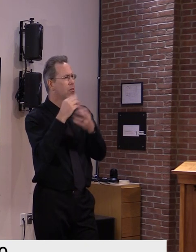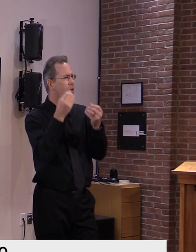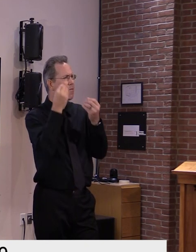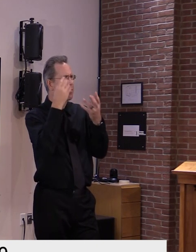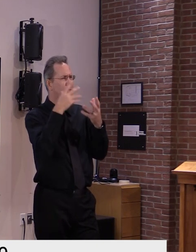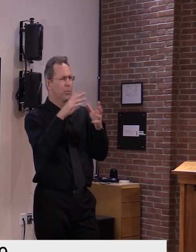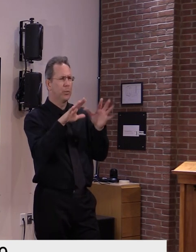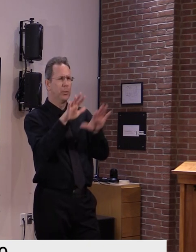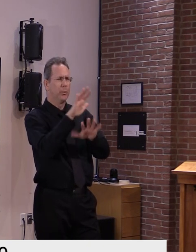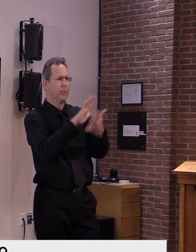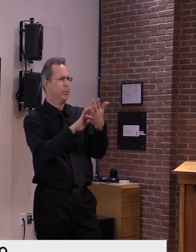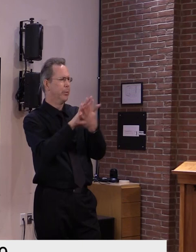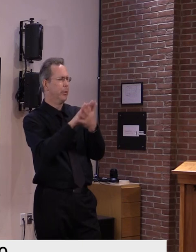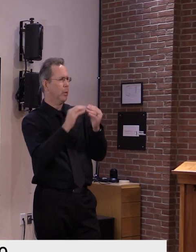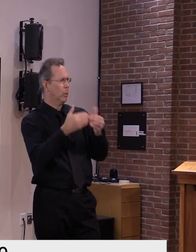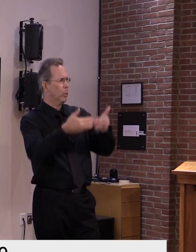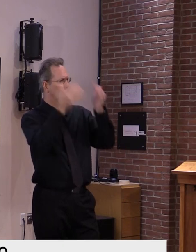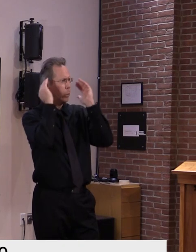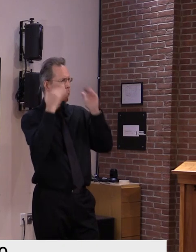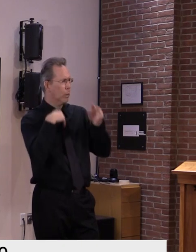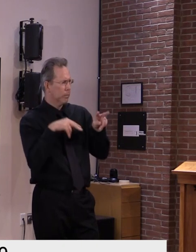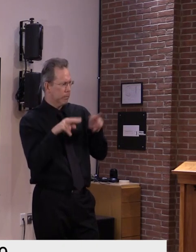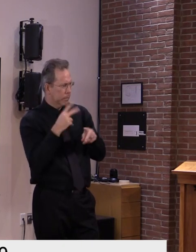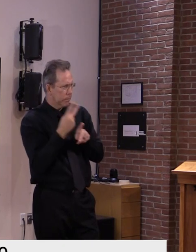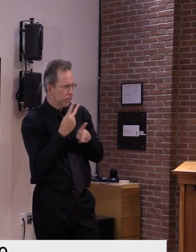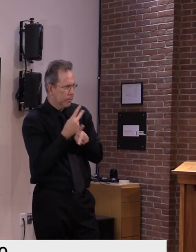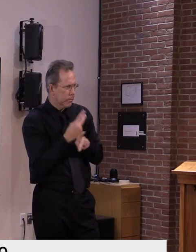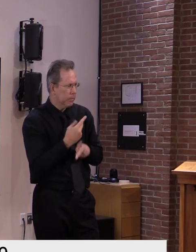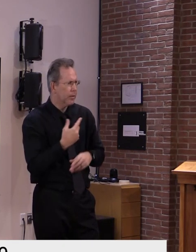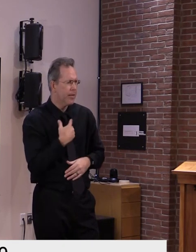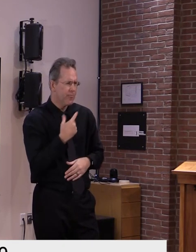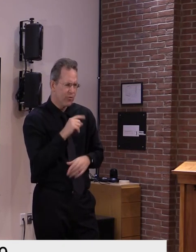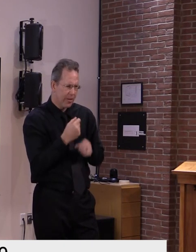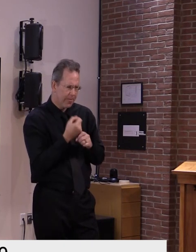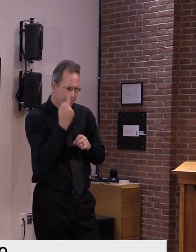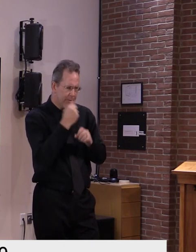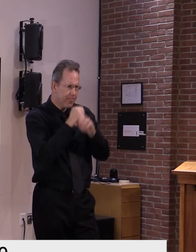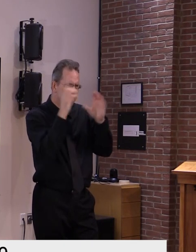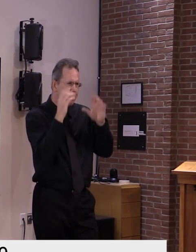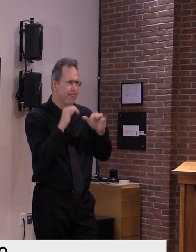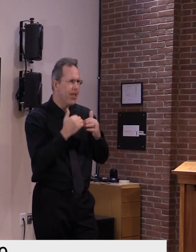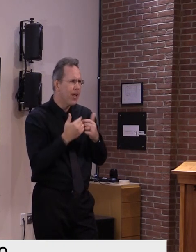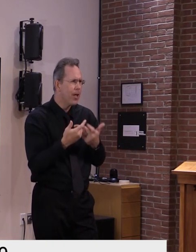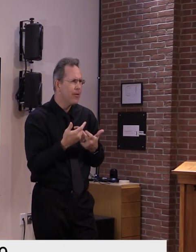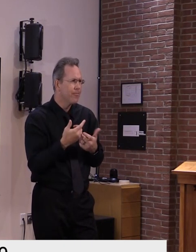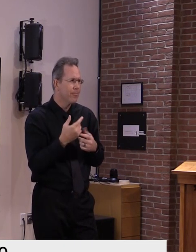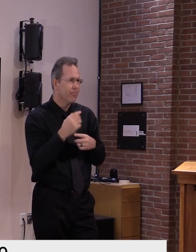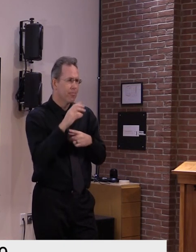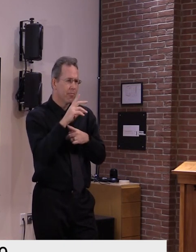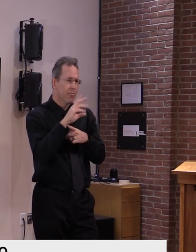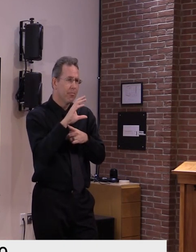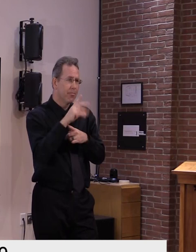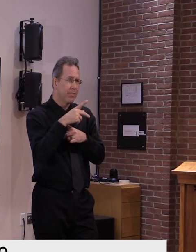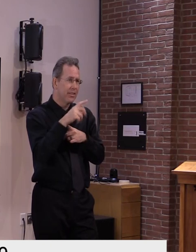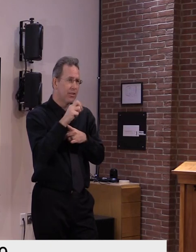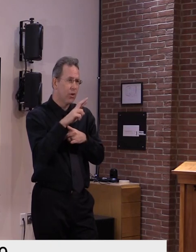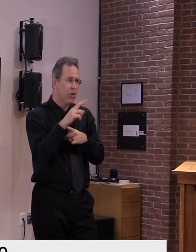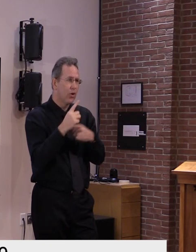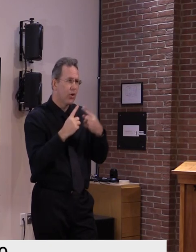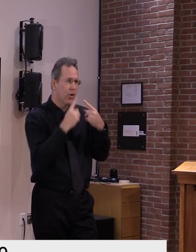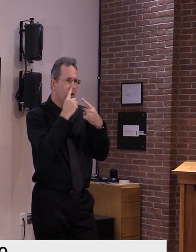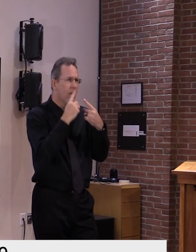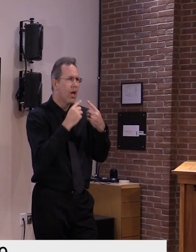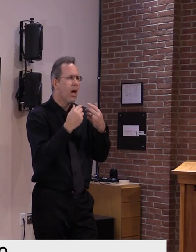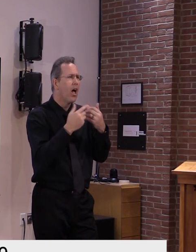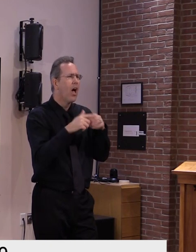I understand, you know, if you use a PCR cycle of 40, it equals a trillion, where if